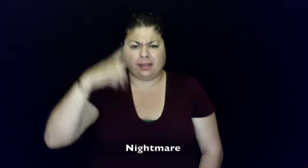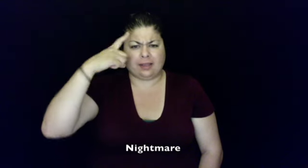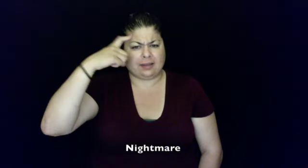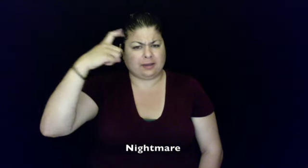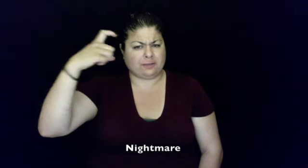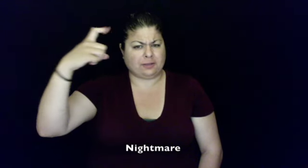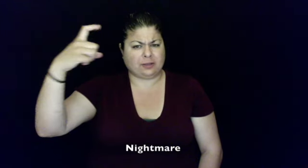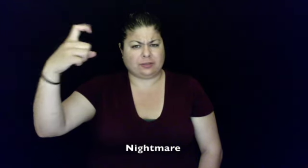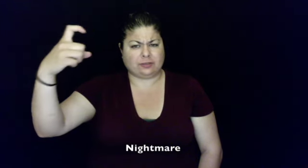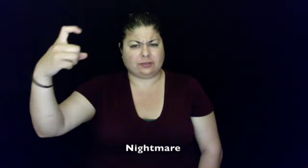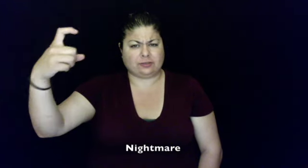Nightmare.